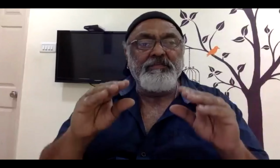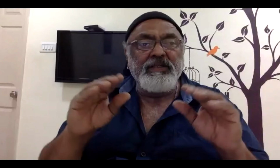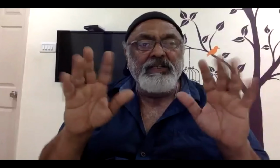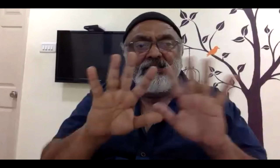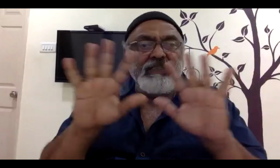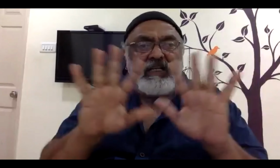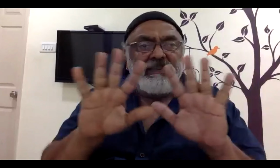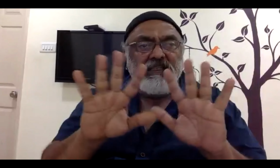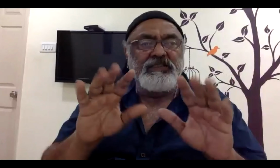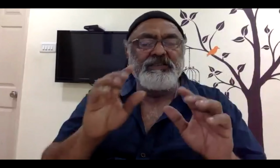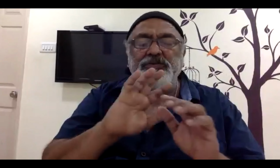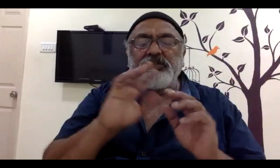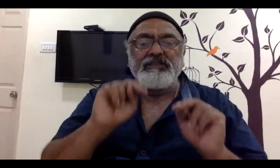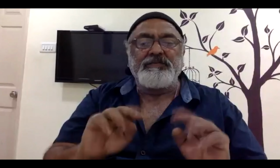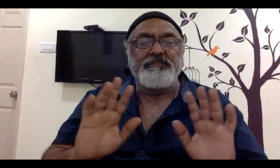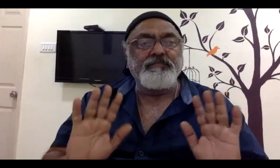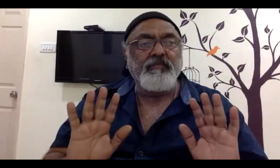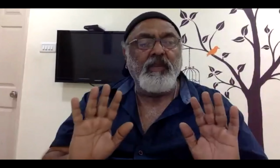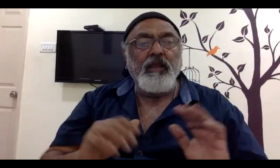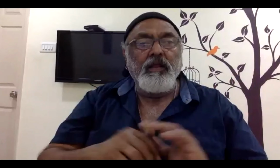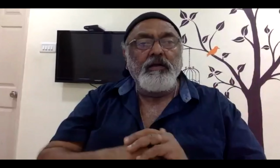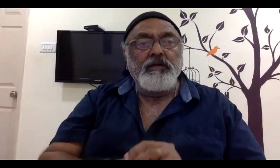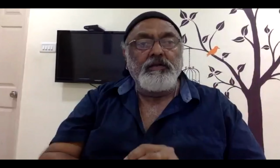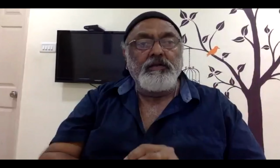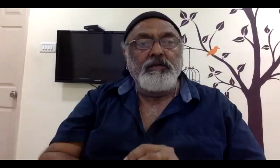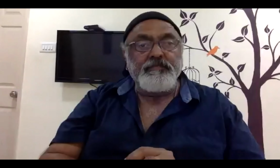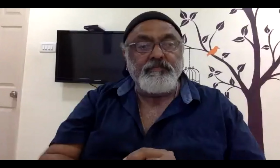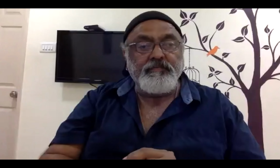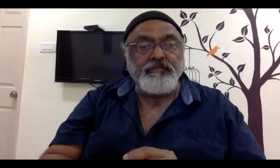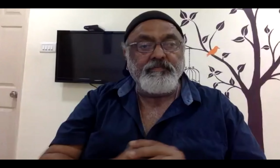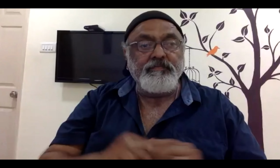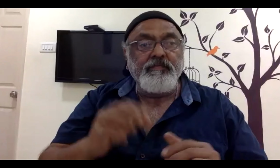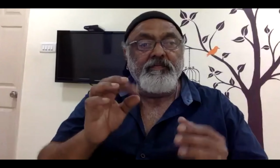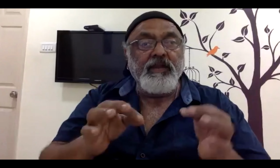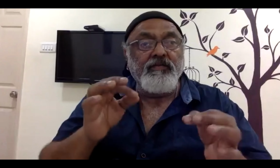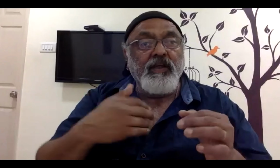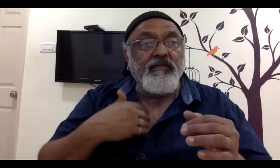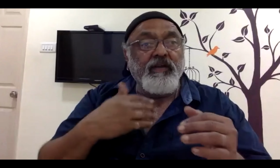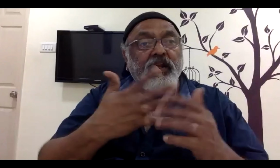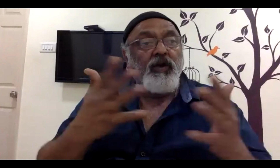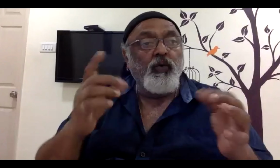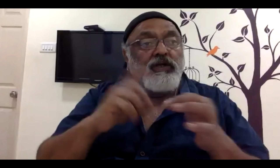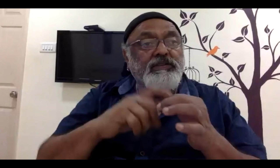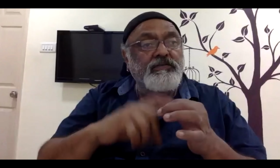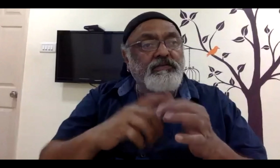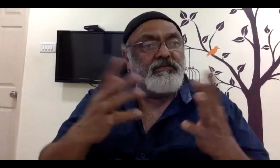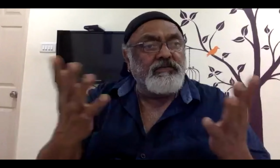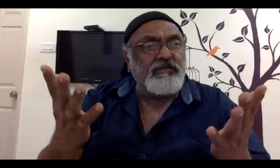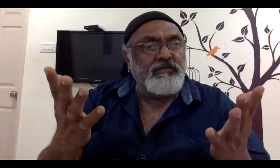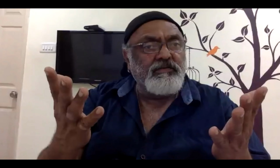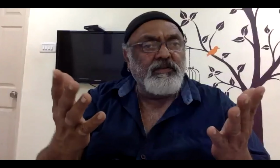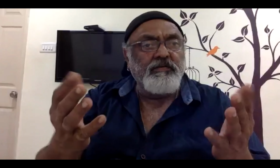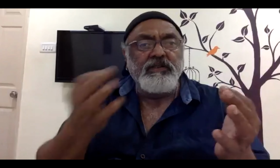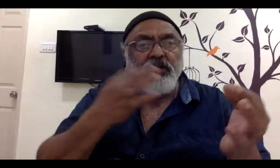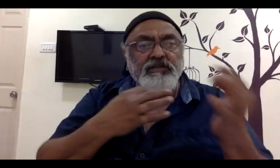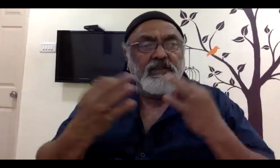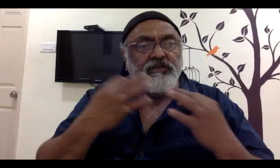yeah, before I start, just one thing, if you have any questions, please feel free to ask them. We'll also have some time in the